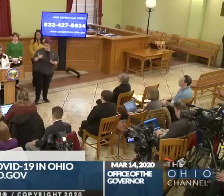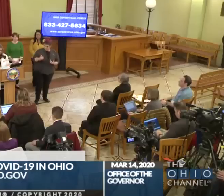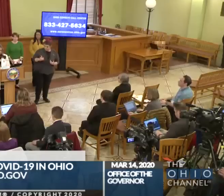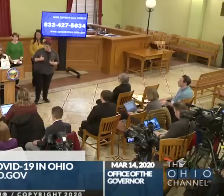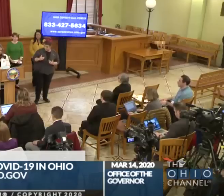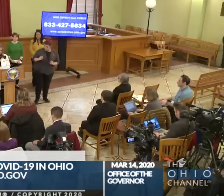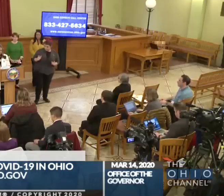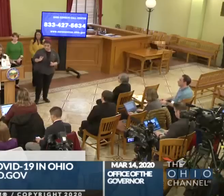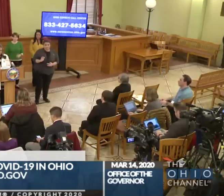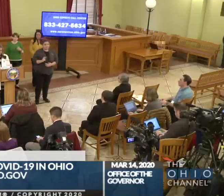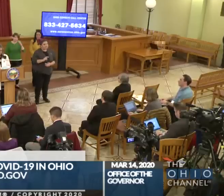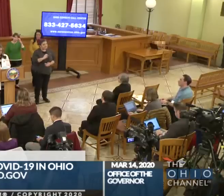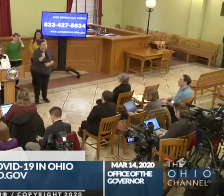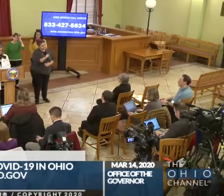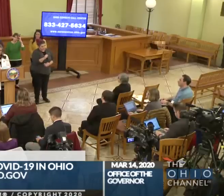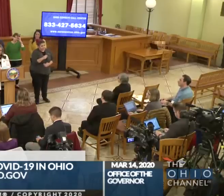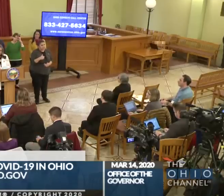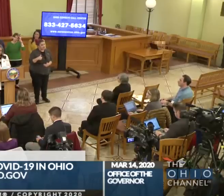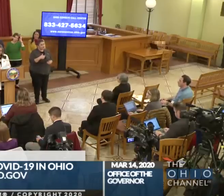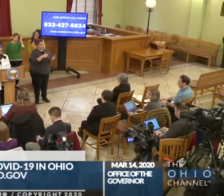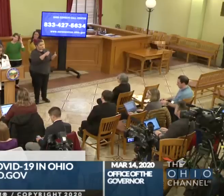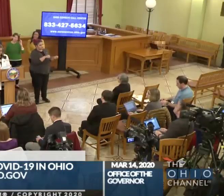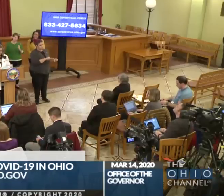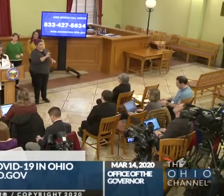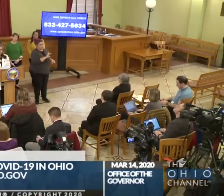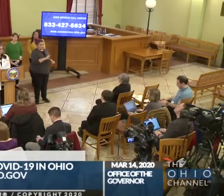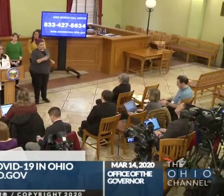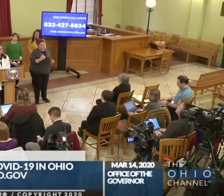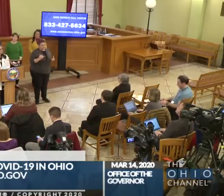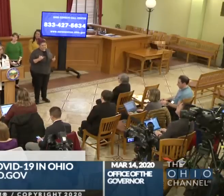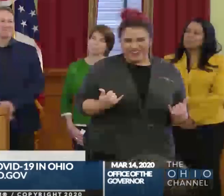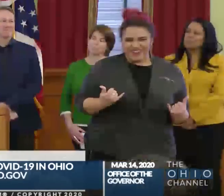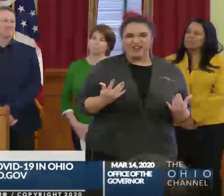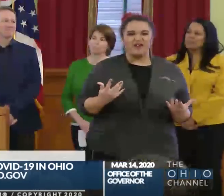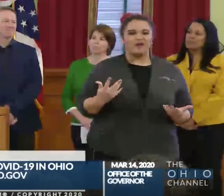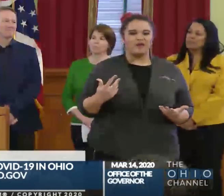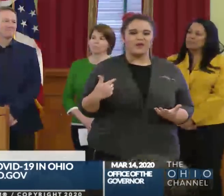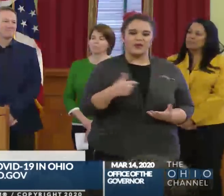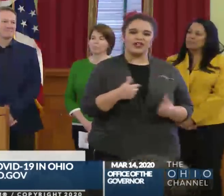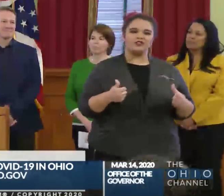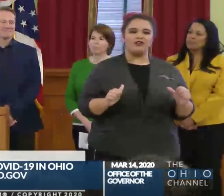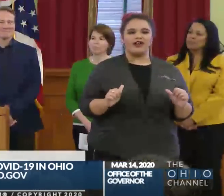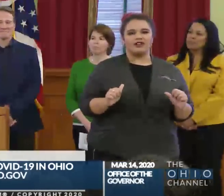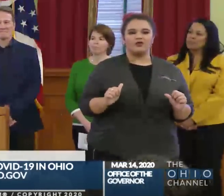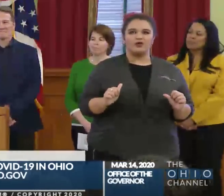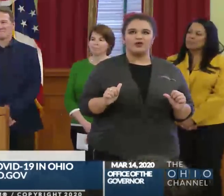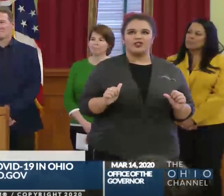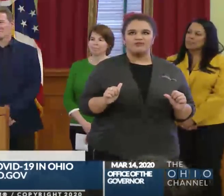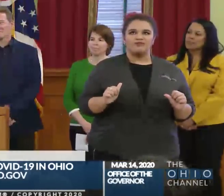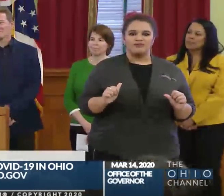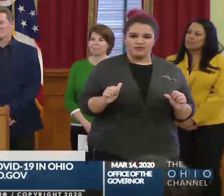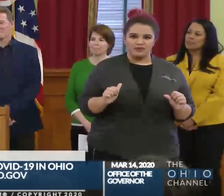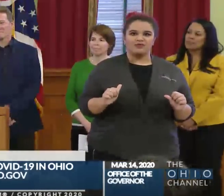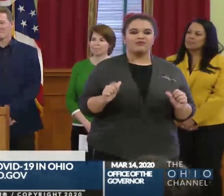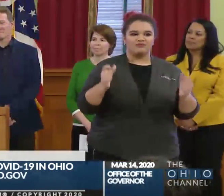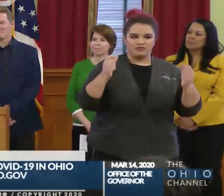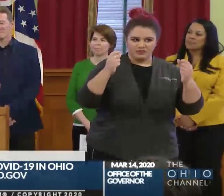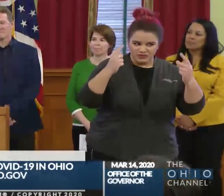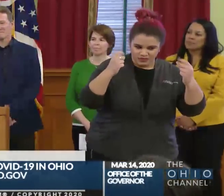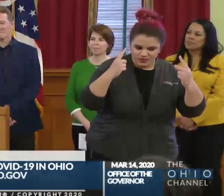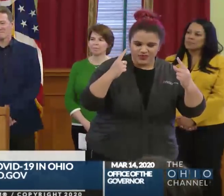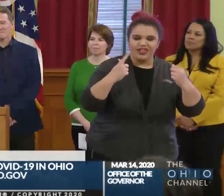list, and we'll put more on the website. Right now, we're working really hard to make sure that folks are saying the county where you're tested,